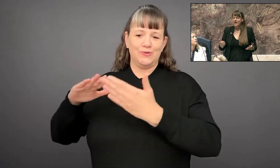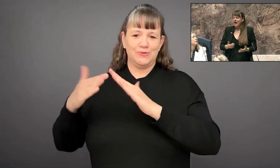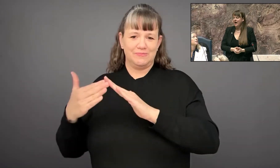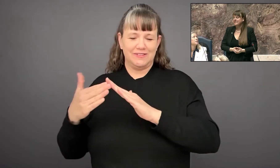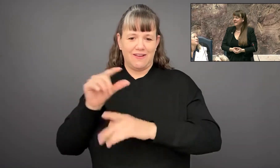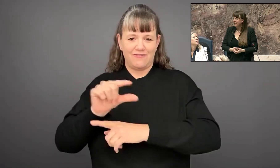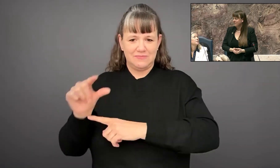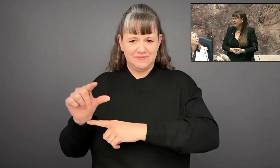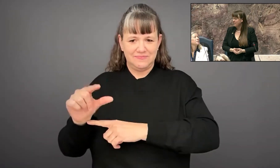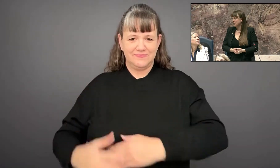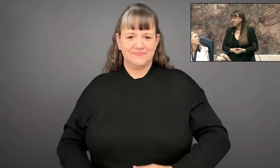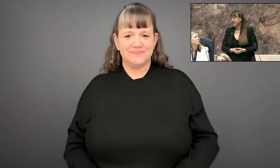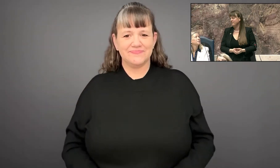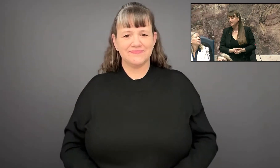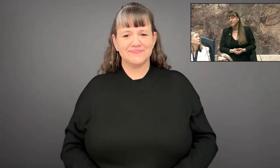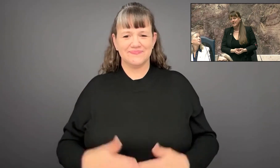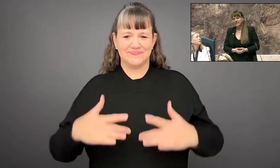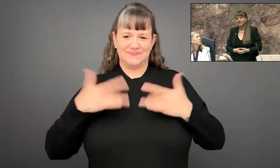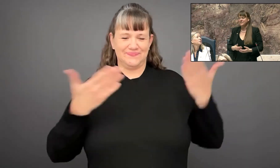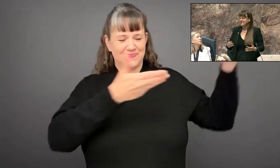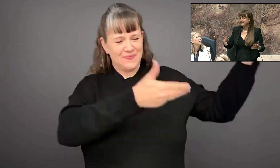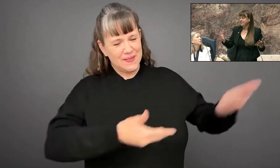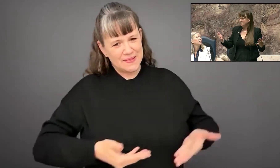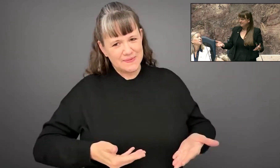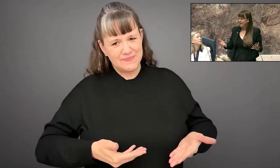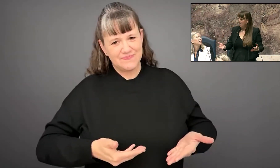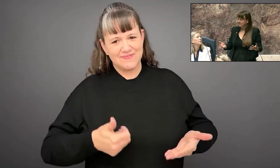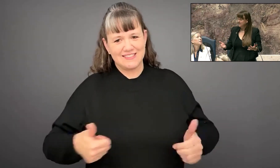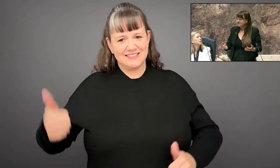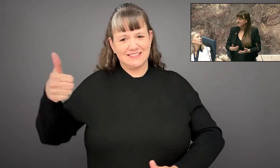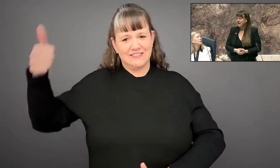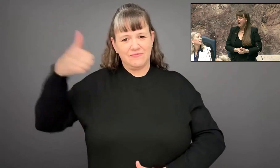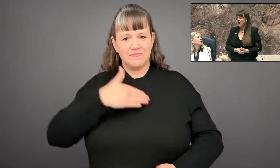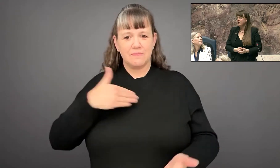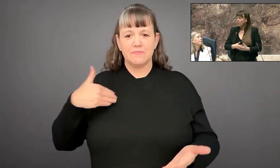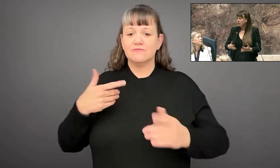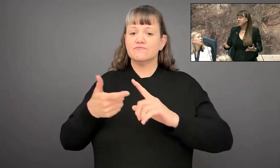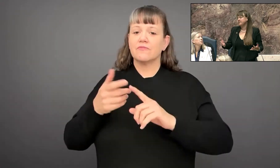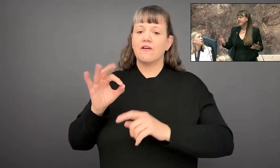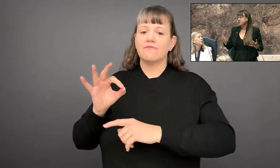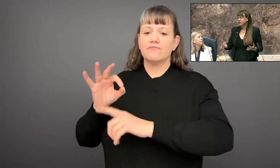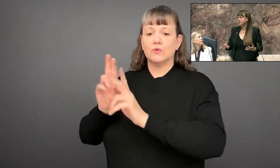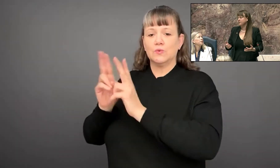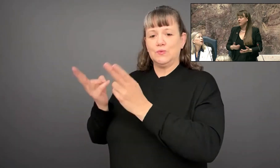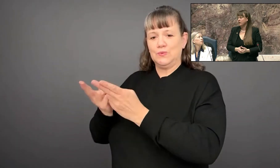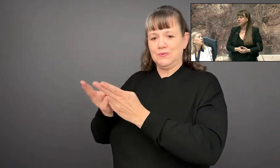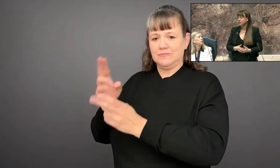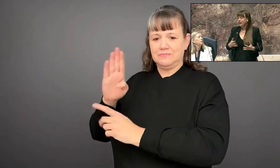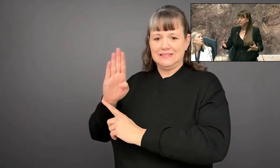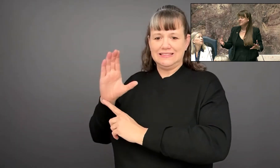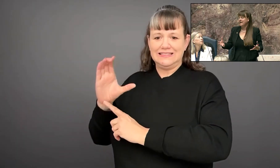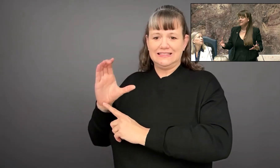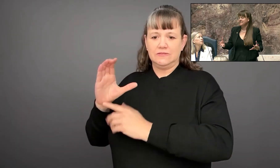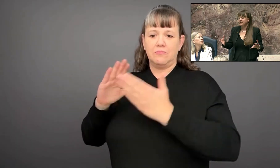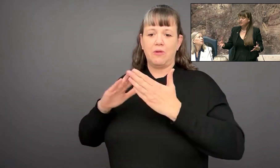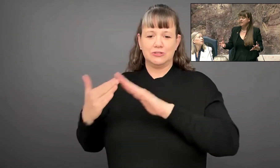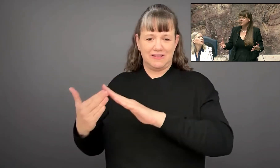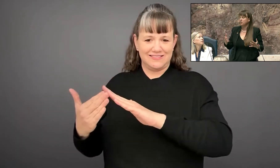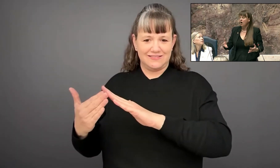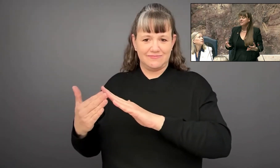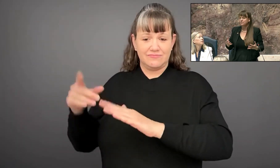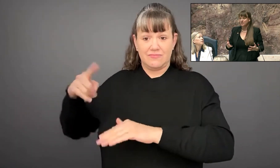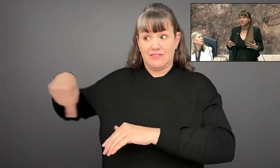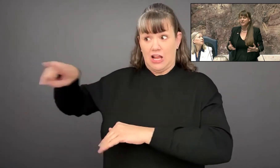here executive members of the Union of BC Municipalities. The work that they do to represent